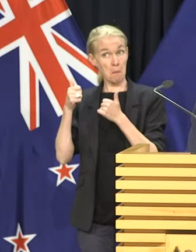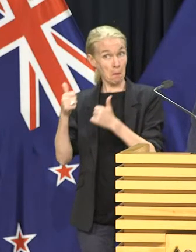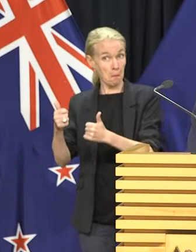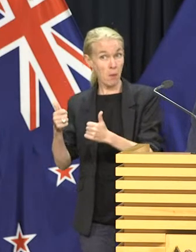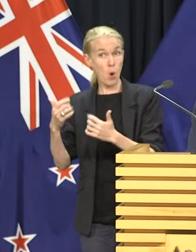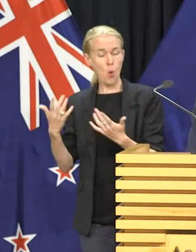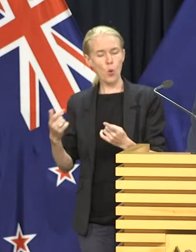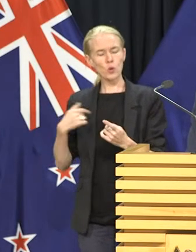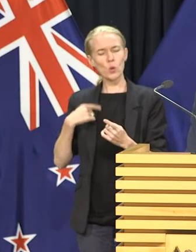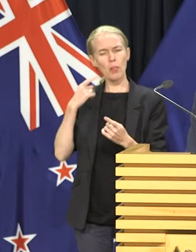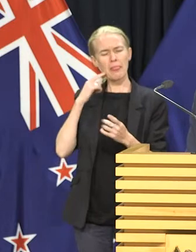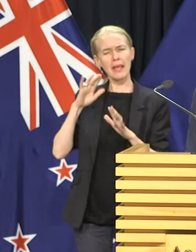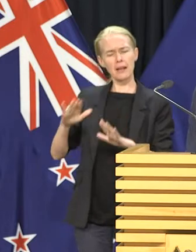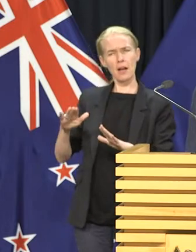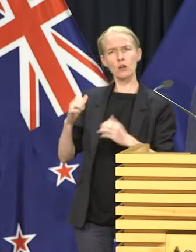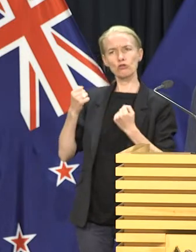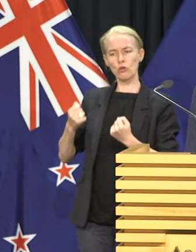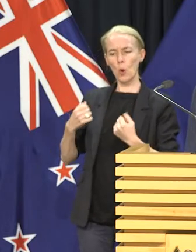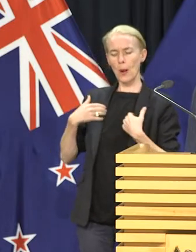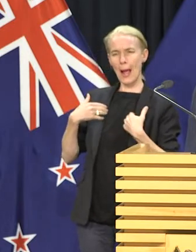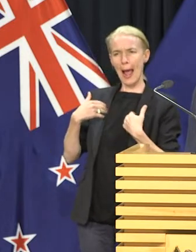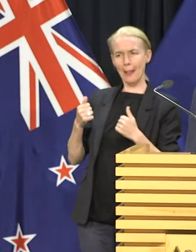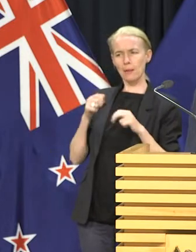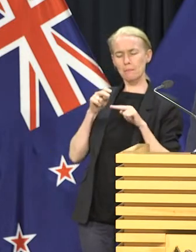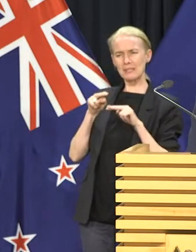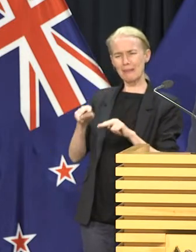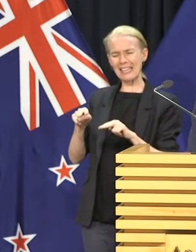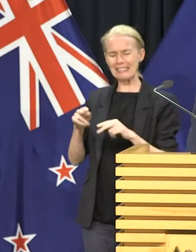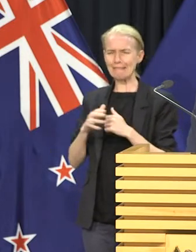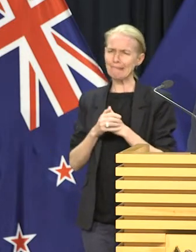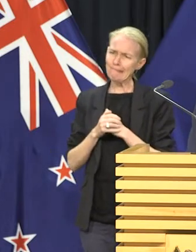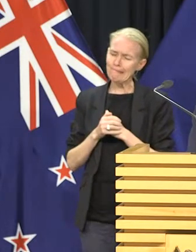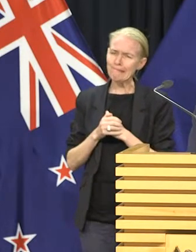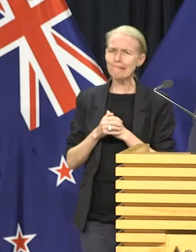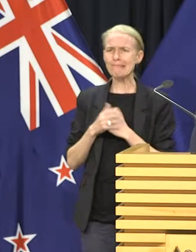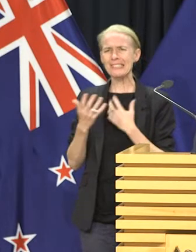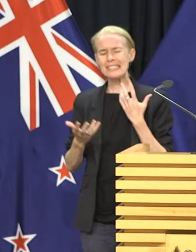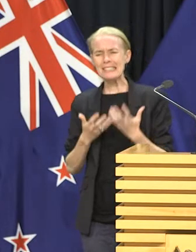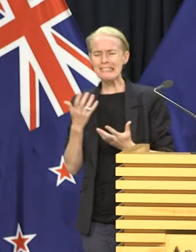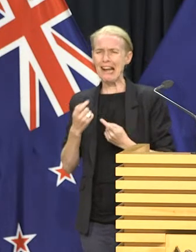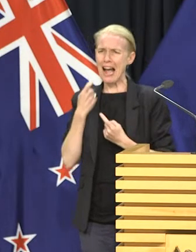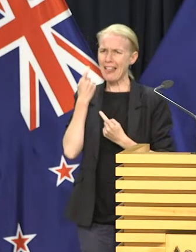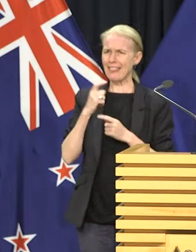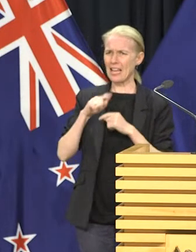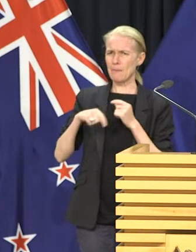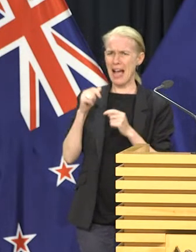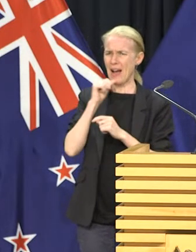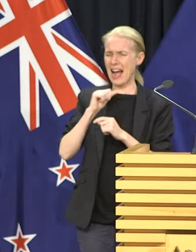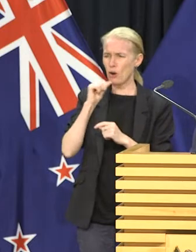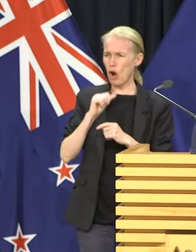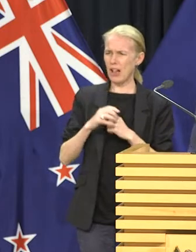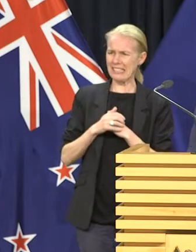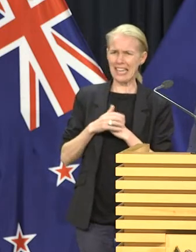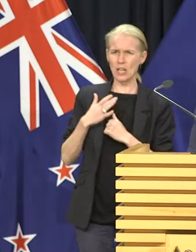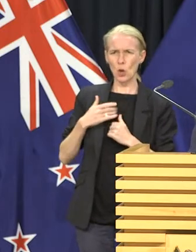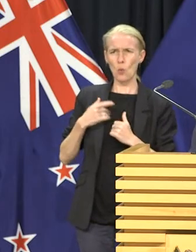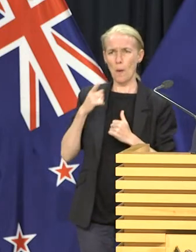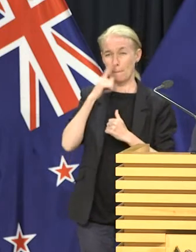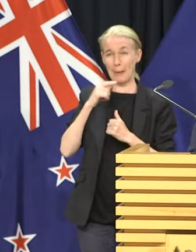and not subjecting it to certain days, but actually looking more at sort of how you purchase alcohol, how much you purchase alcohol, where,